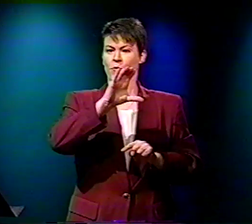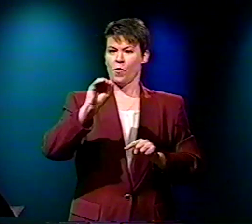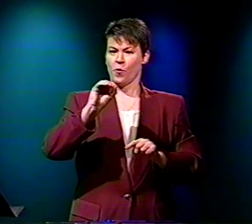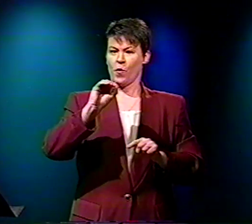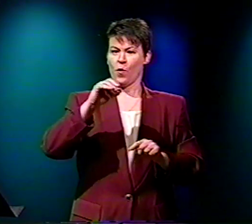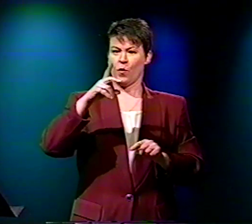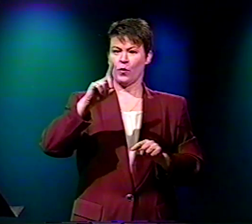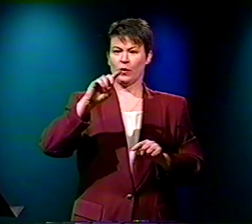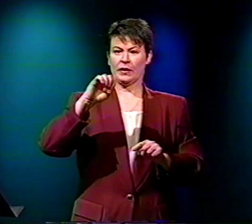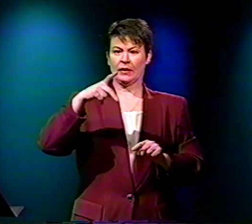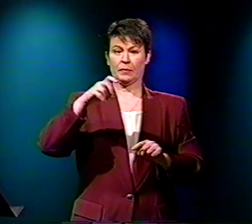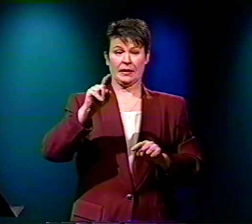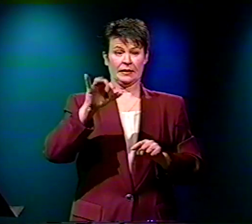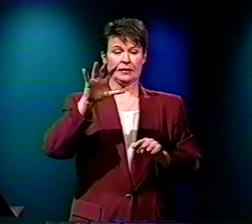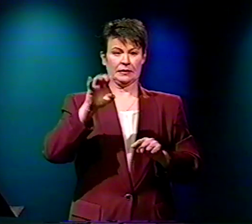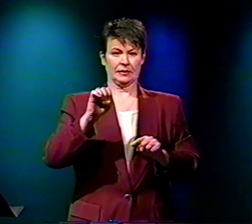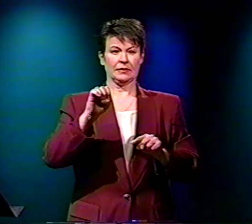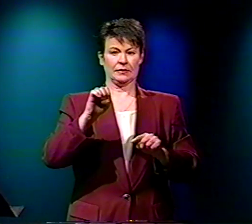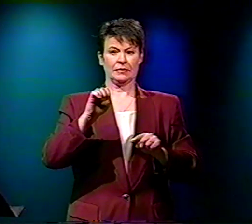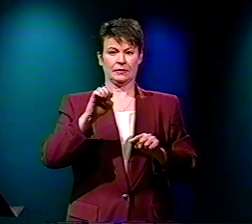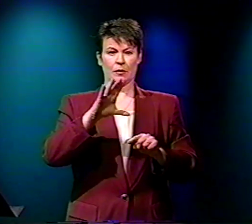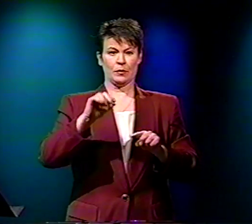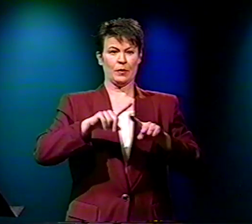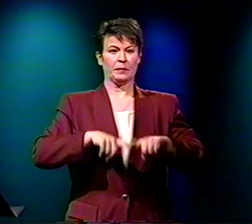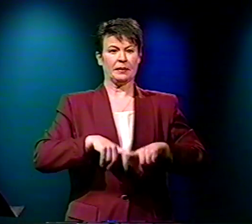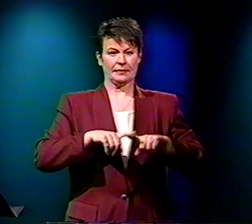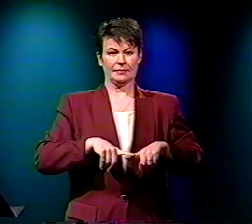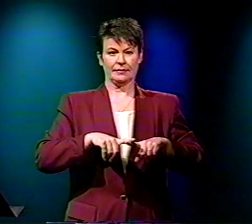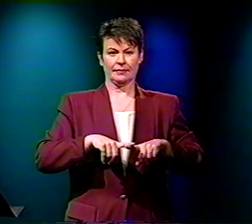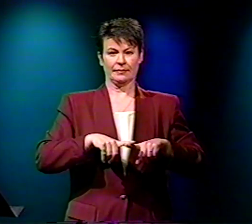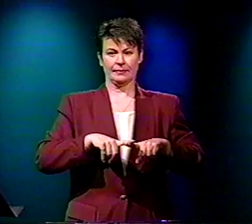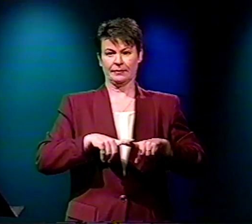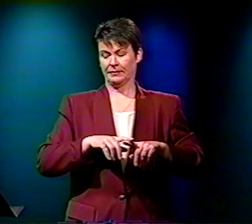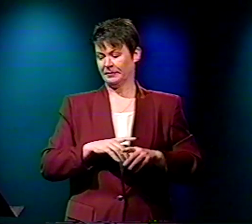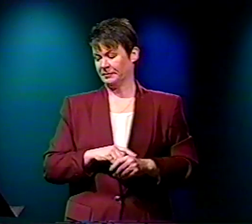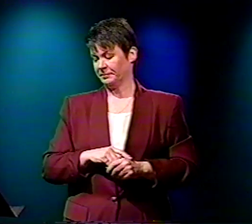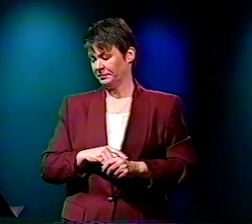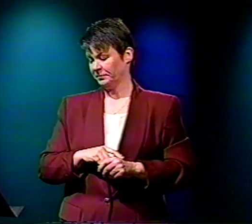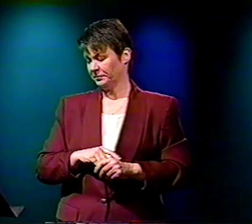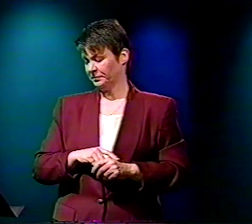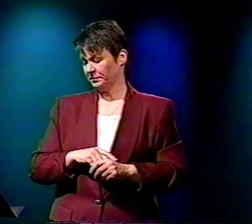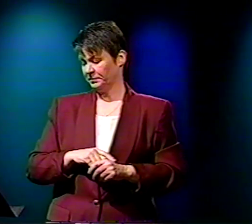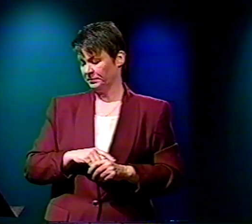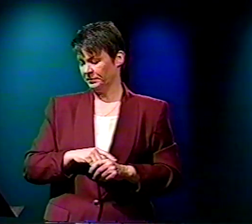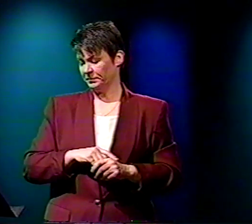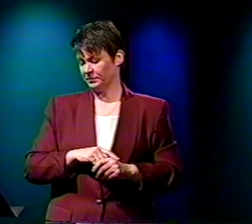have a cyclical codependent situation occurring.